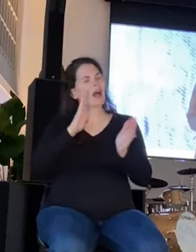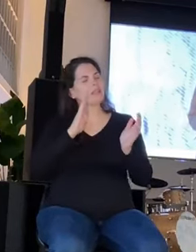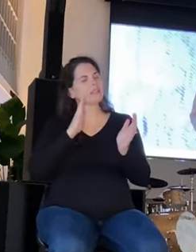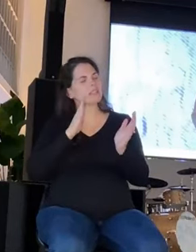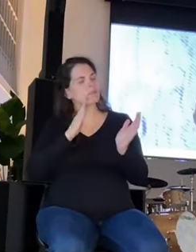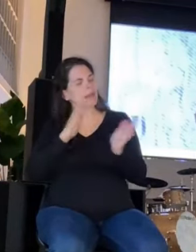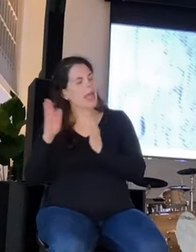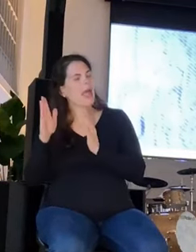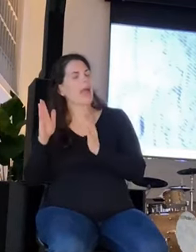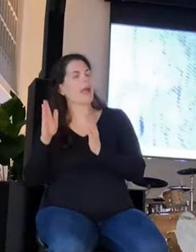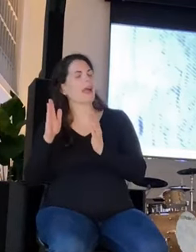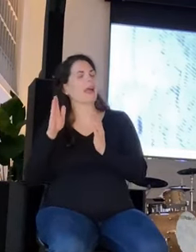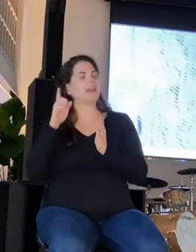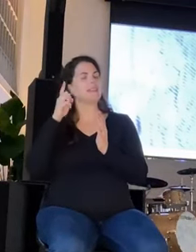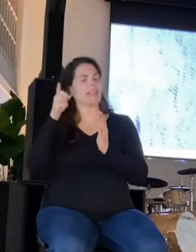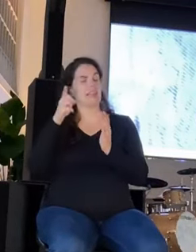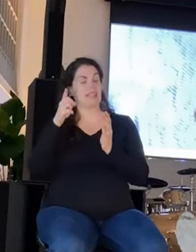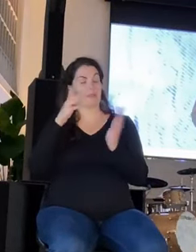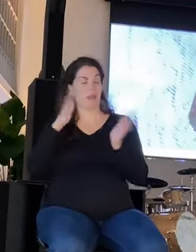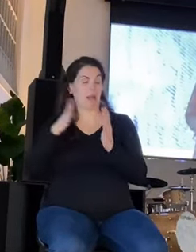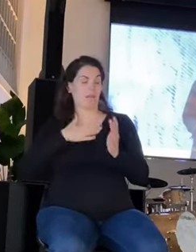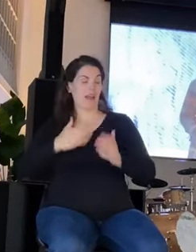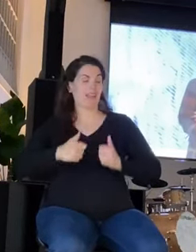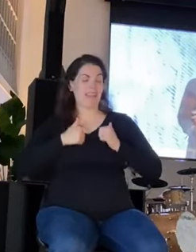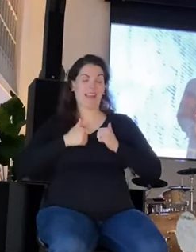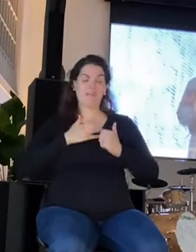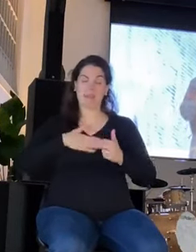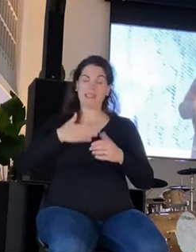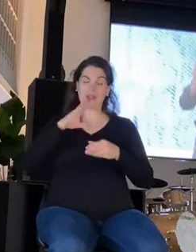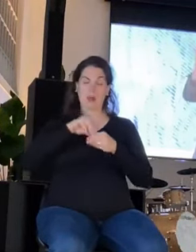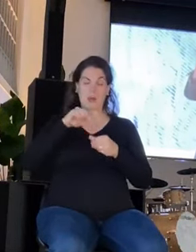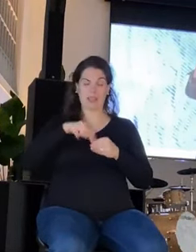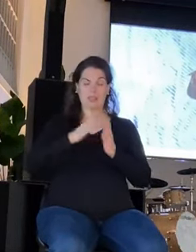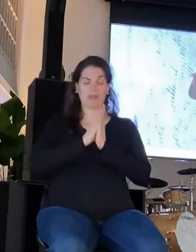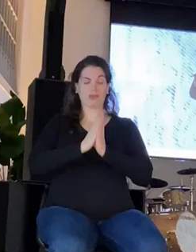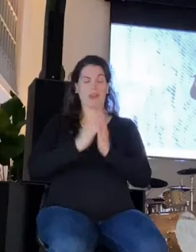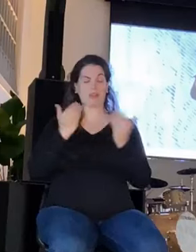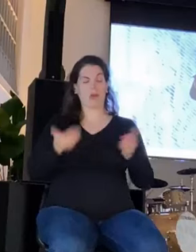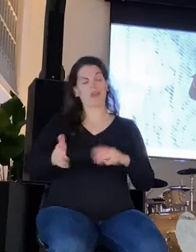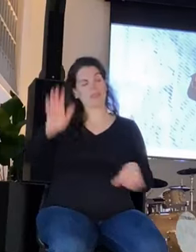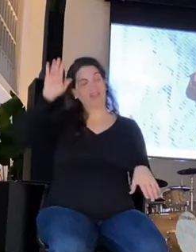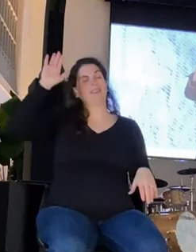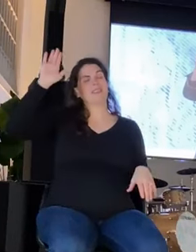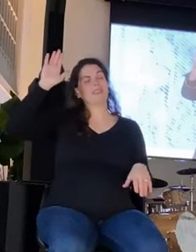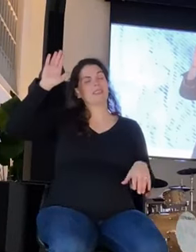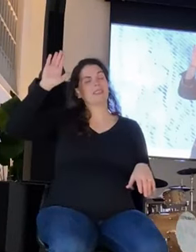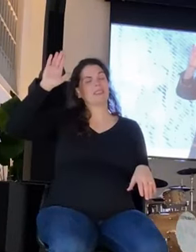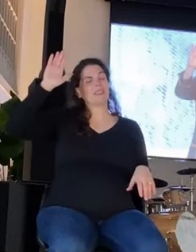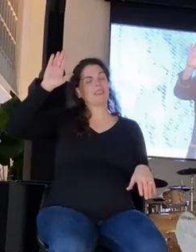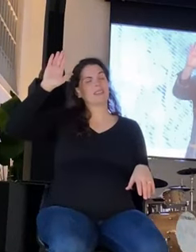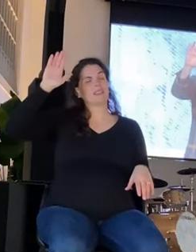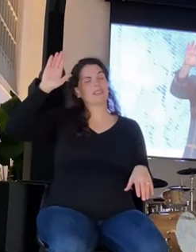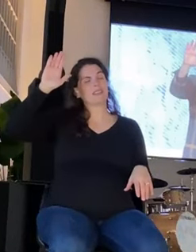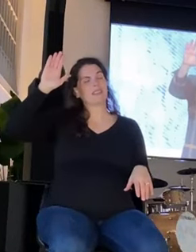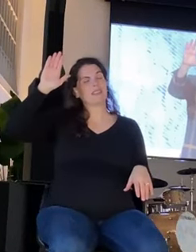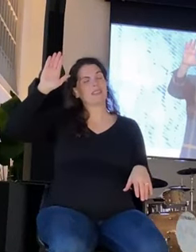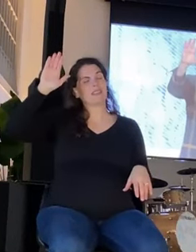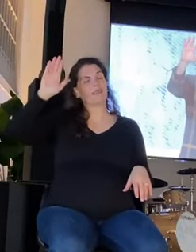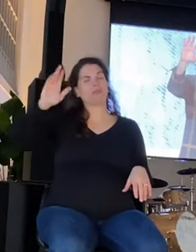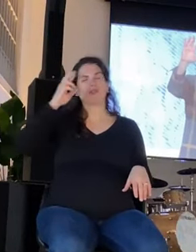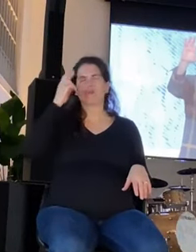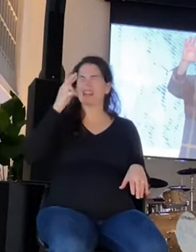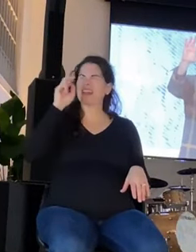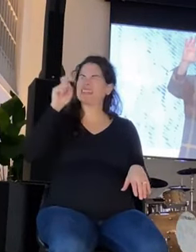find God's plan and purpose for my life, would you include me in this prayer right where you're seated? You just raise your hand. Yeah, it's important to